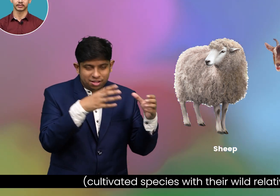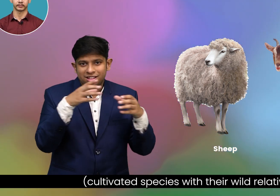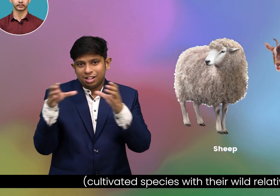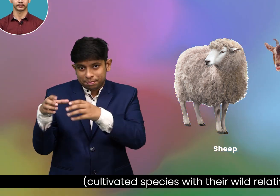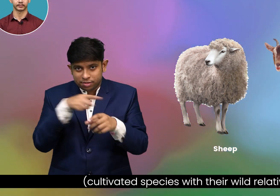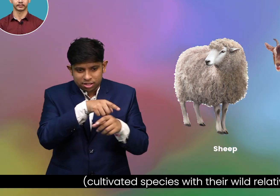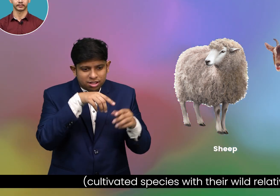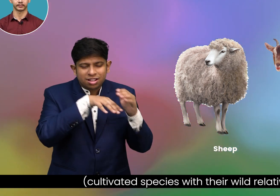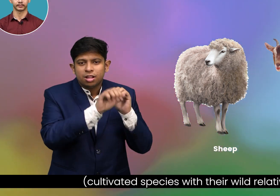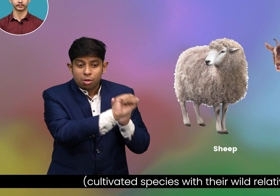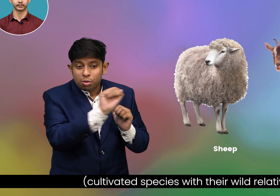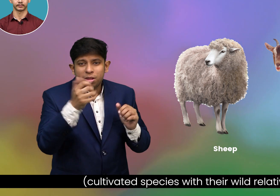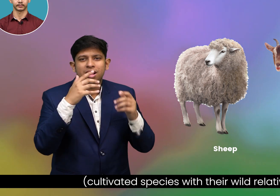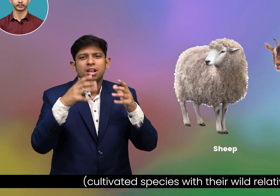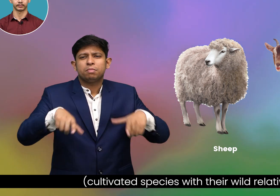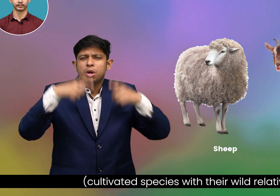relatives.